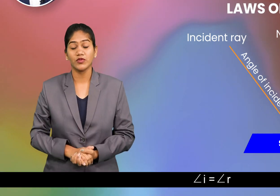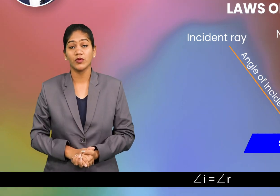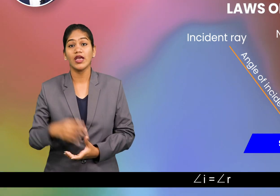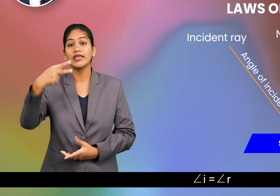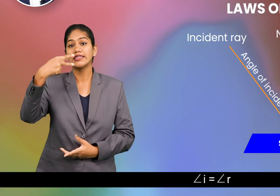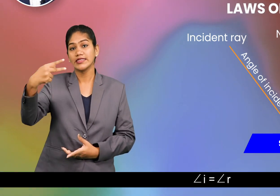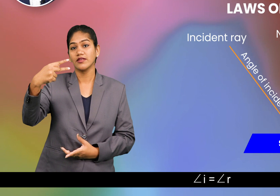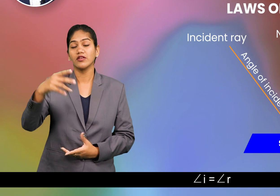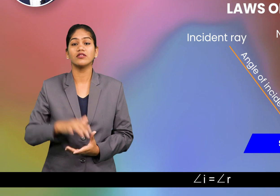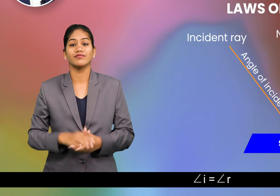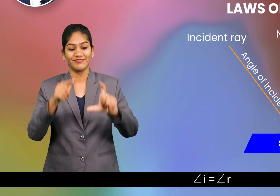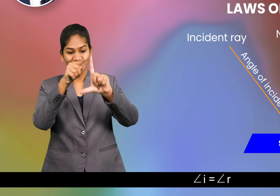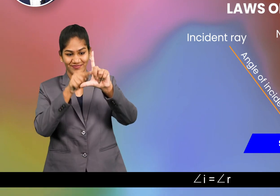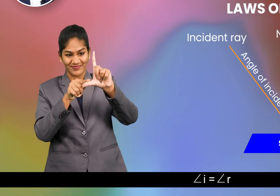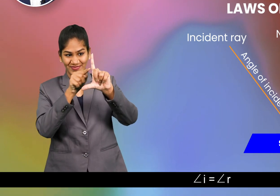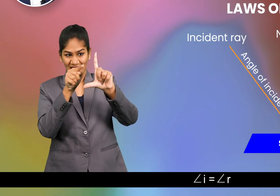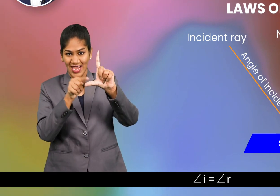equals to angle R.